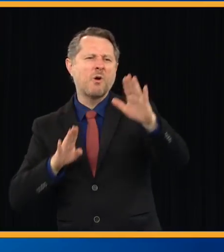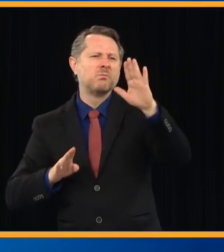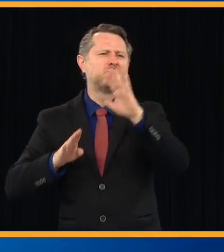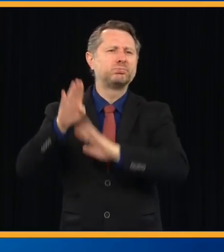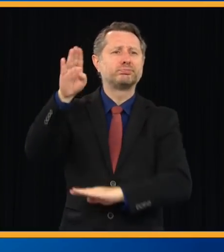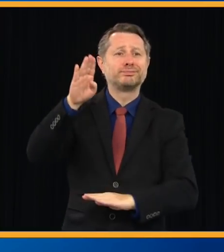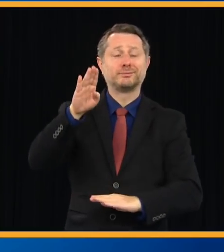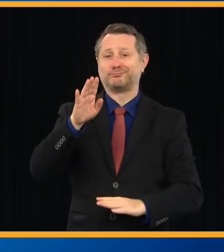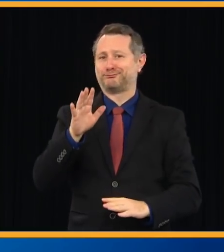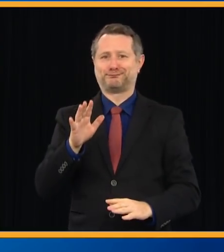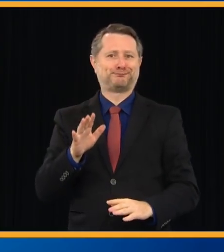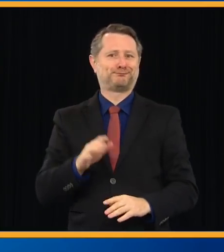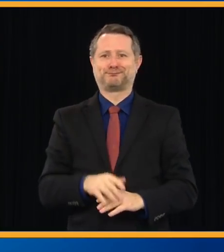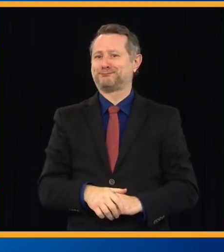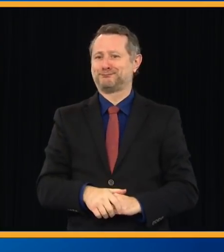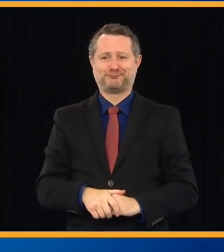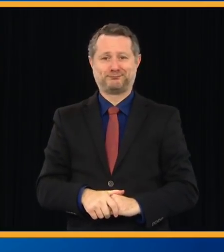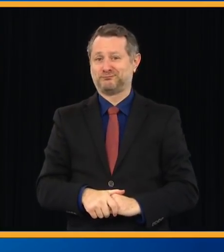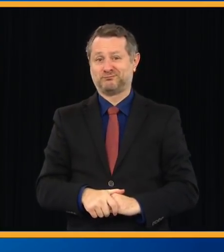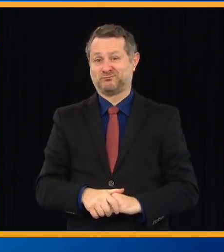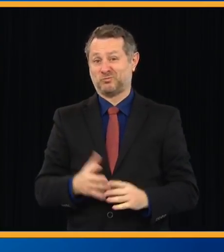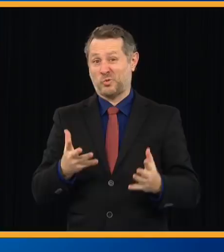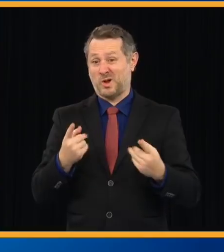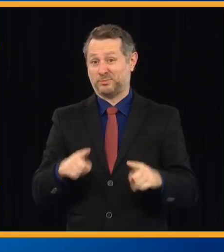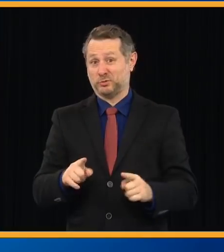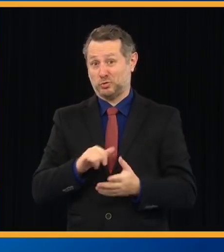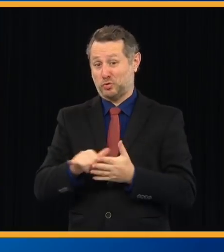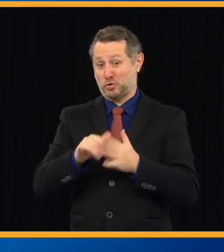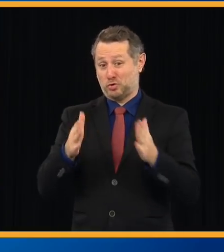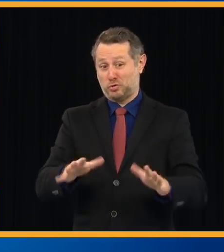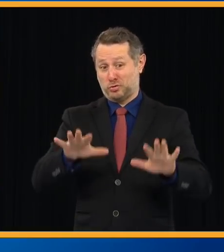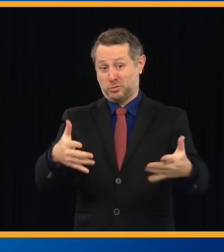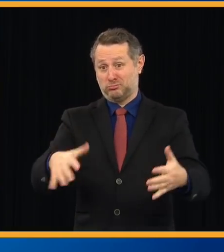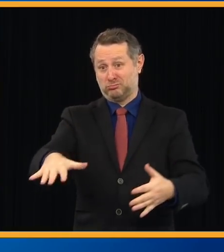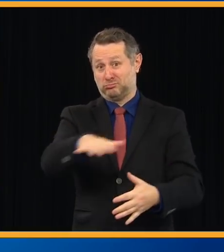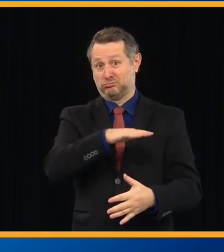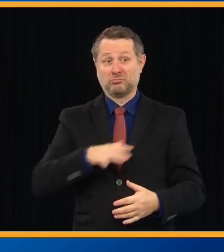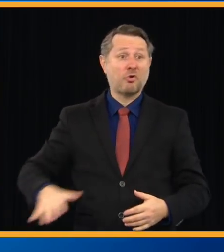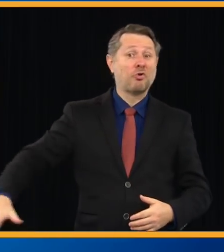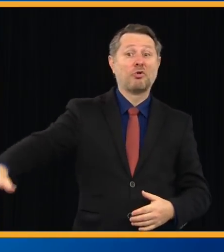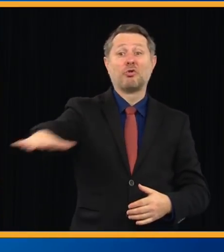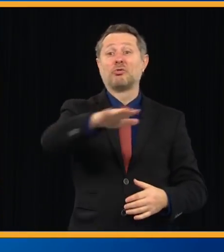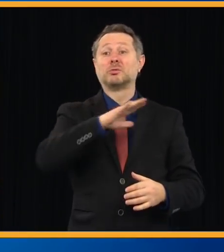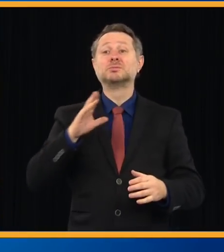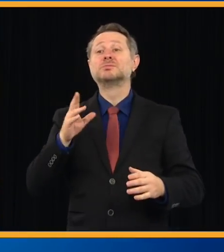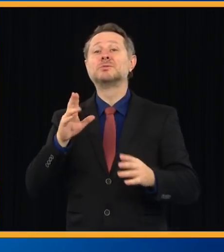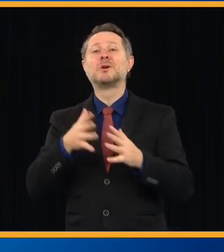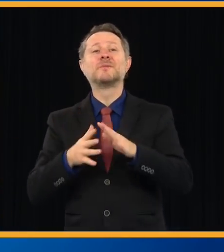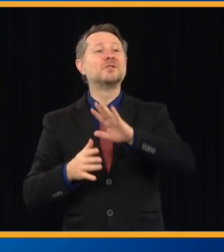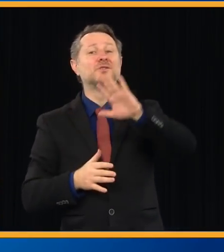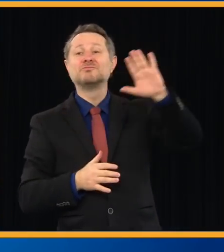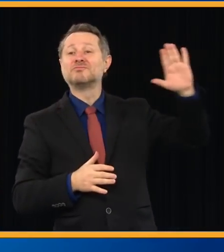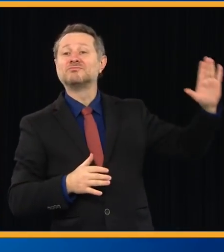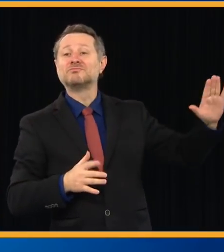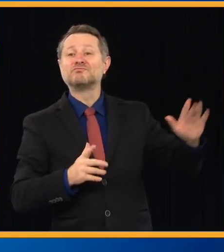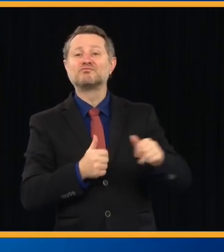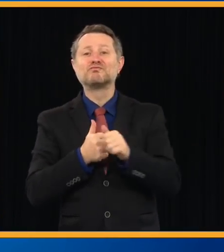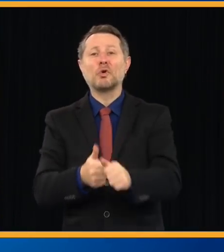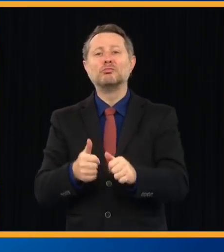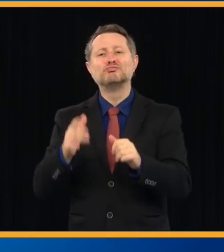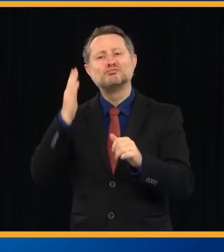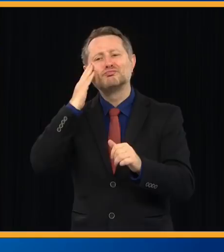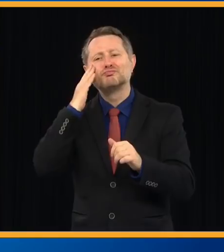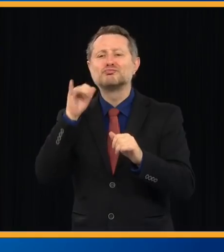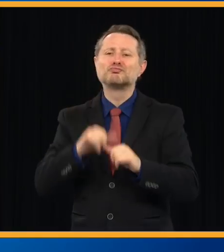is New Yorkers, Americans, changed reality, literally changed reality.